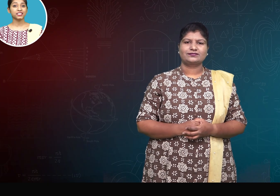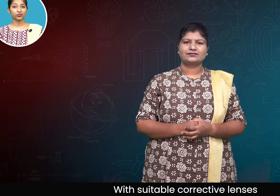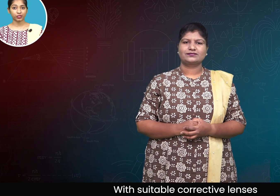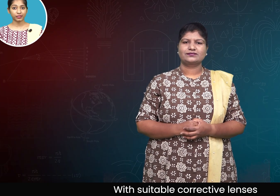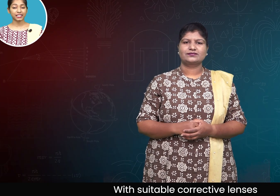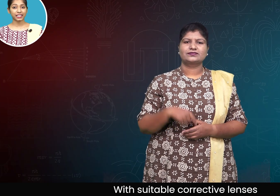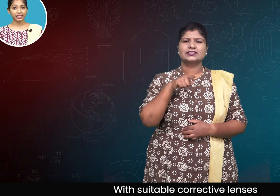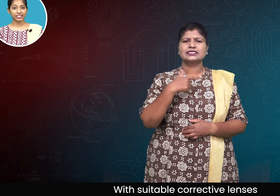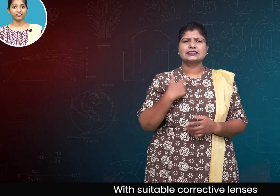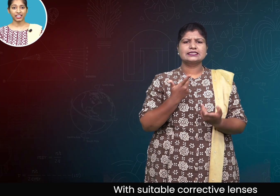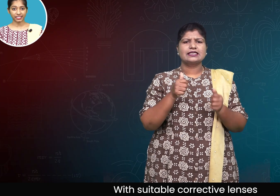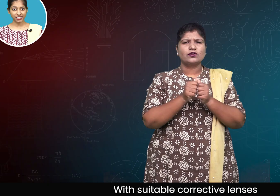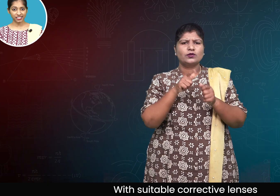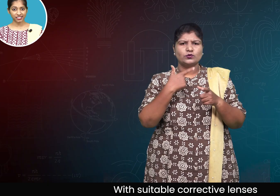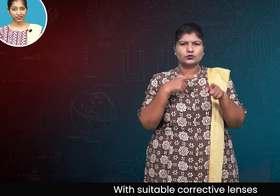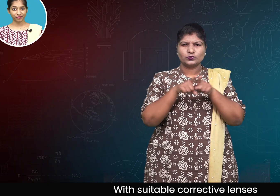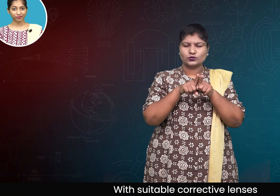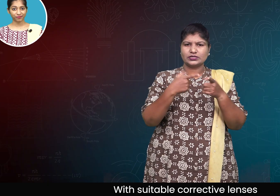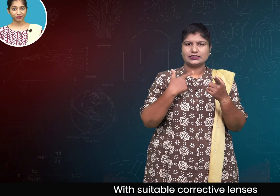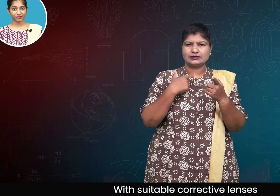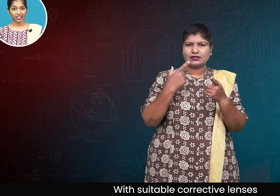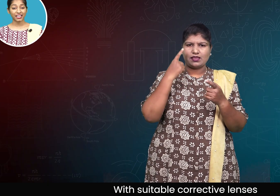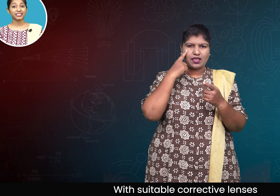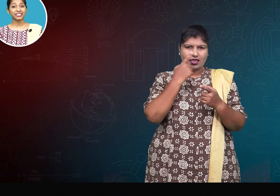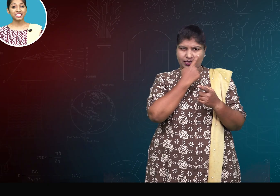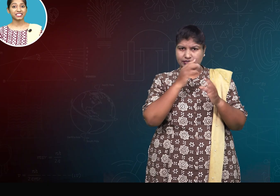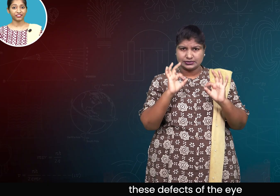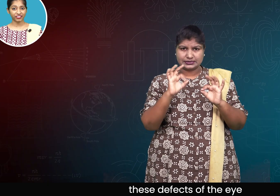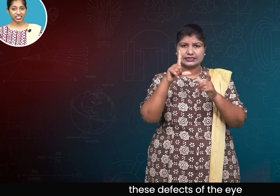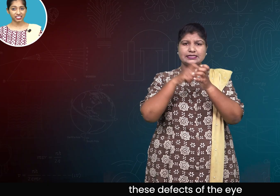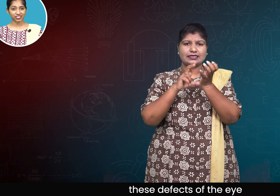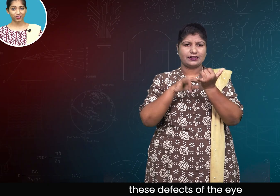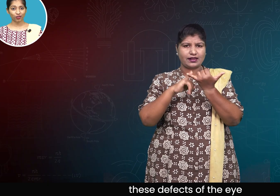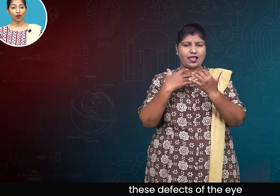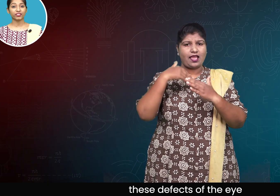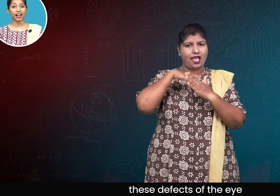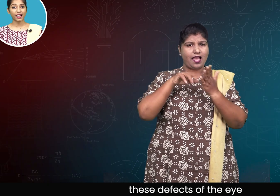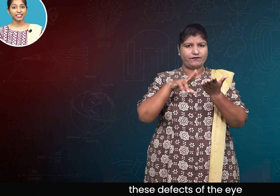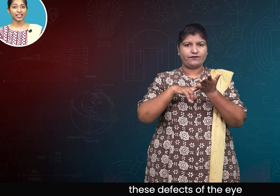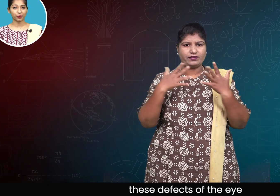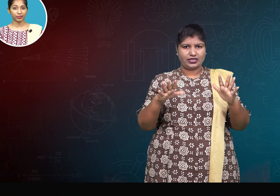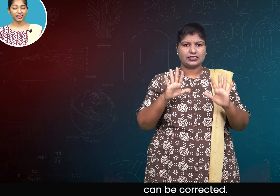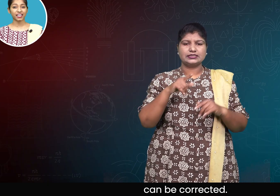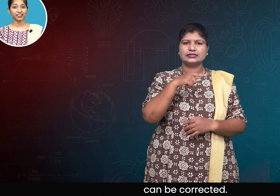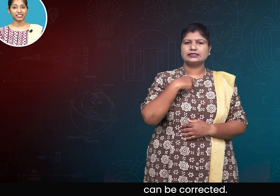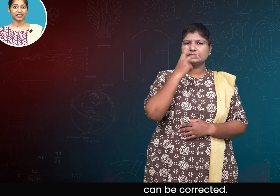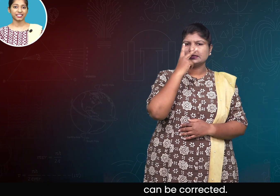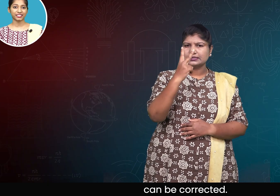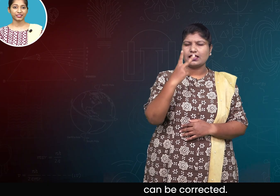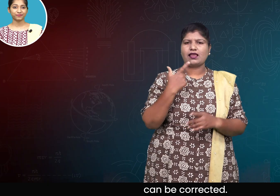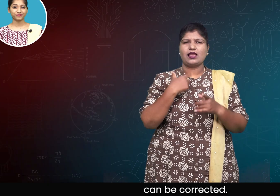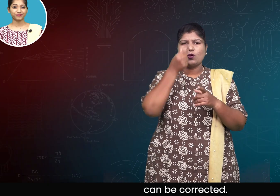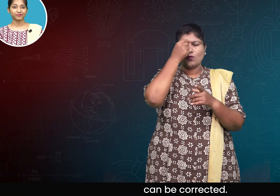With suitable corrective lenses, these defects of the eye can be